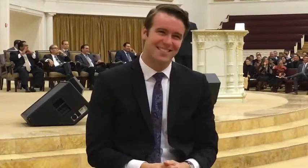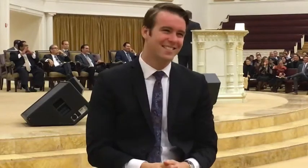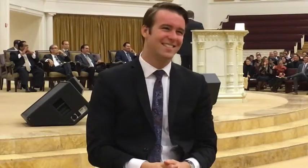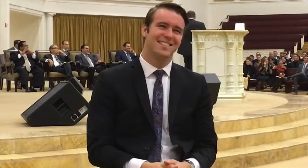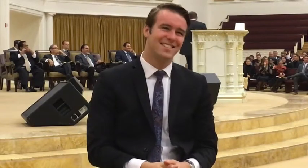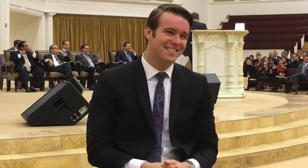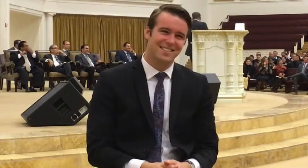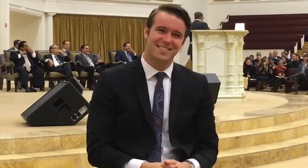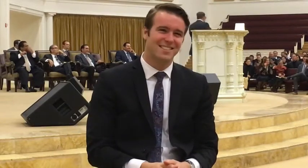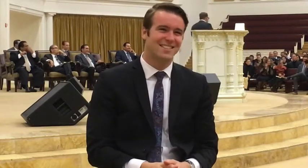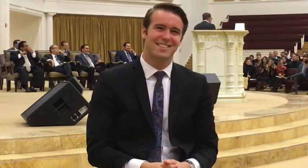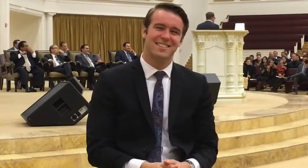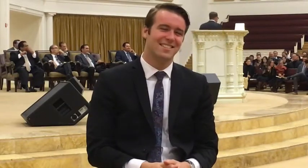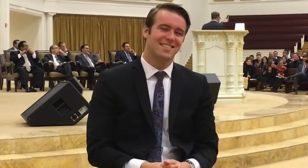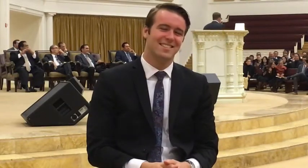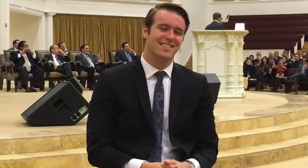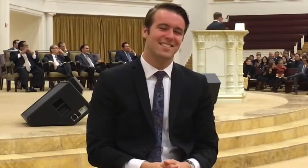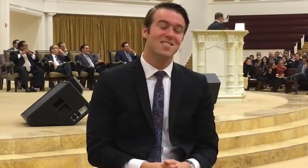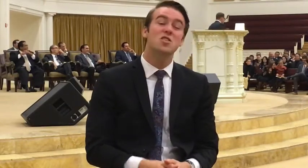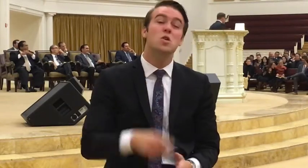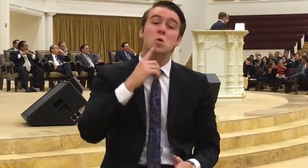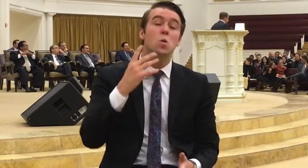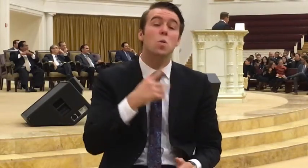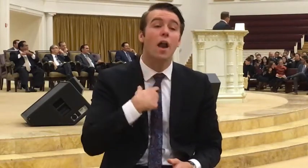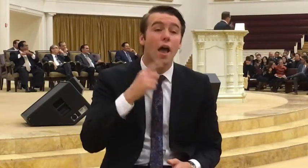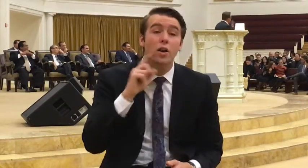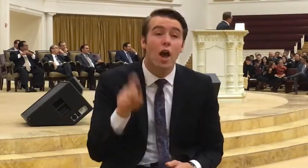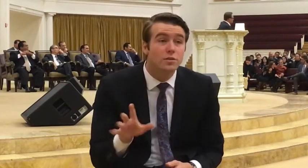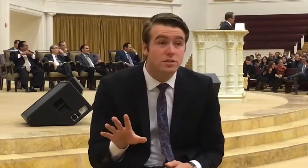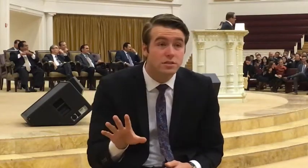But you know what? I've noticed.